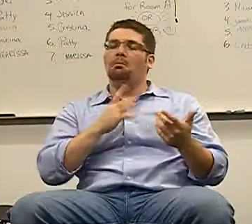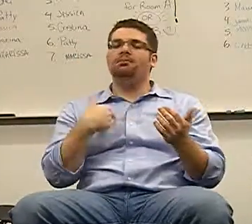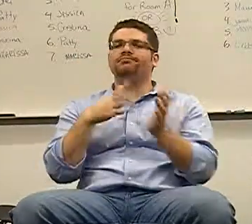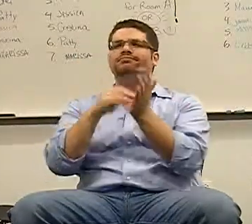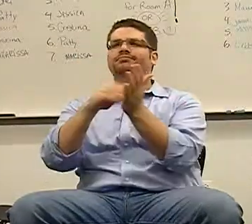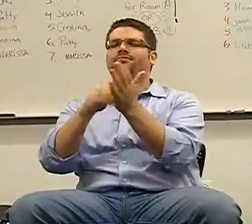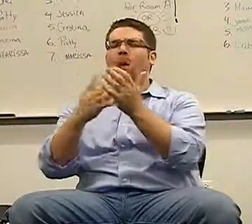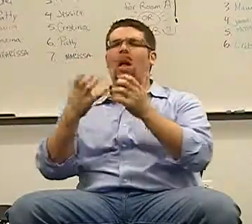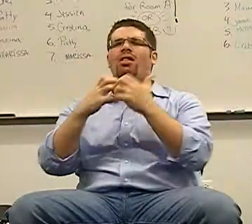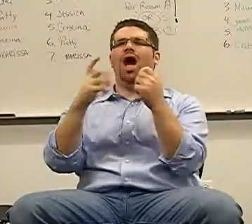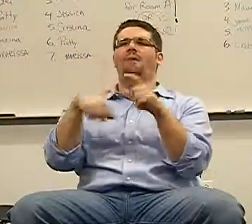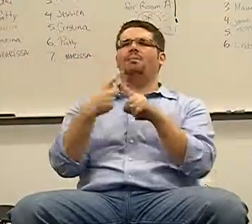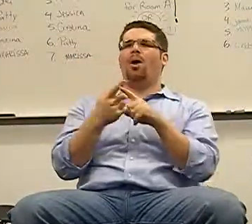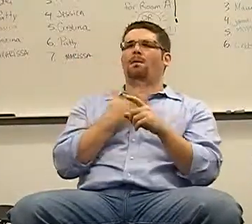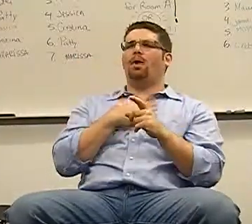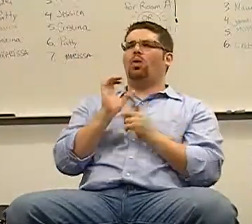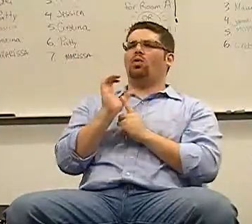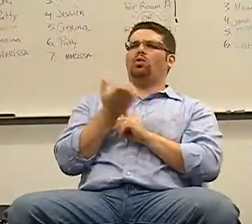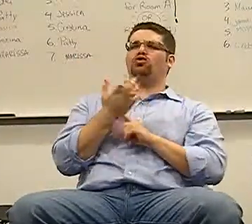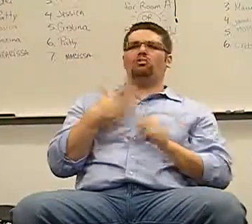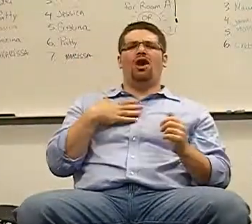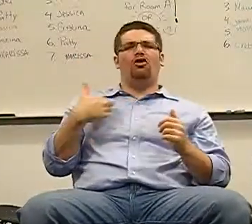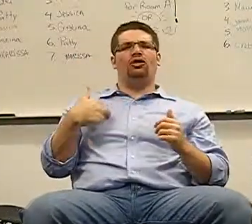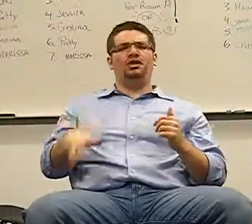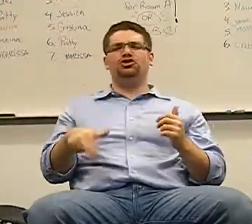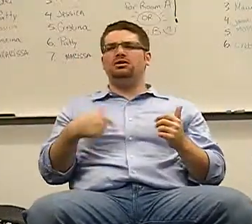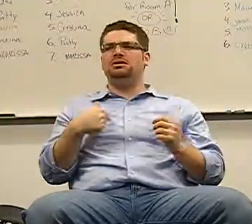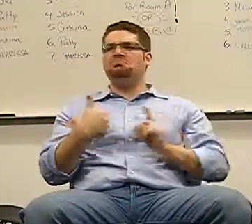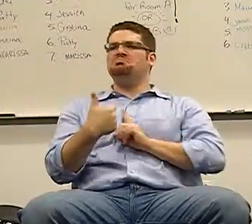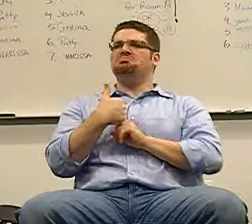There's one interesting place I remember from Jerusalem.